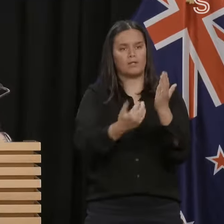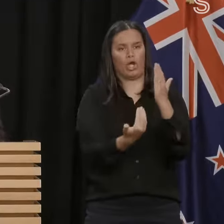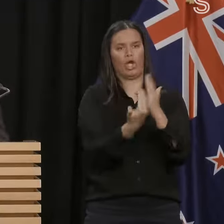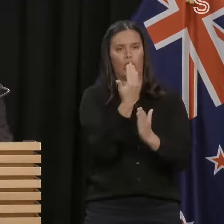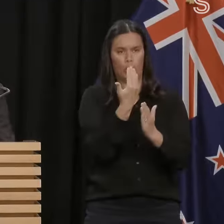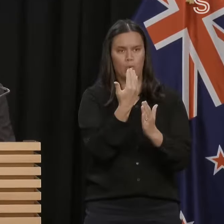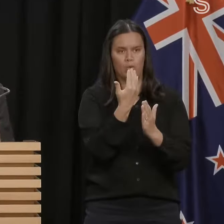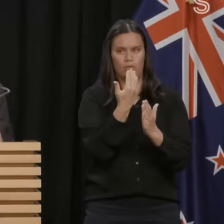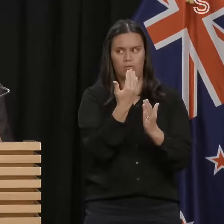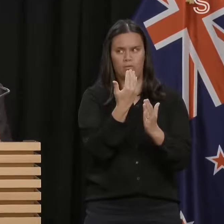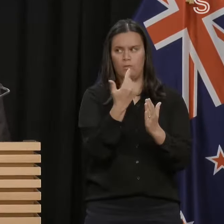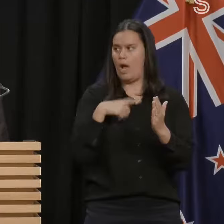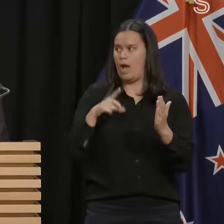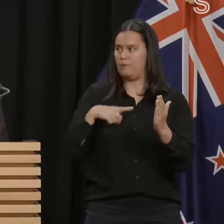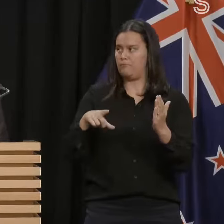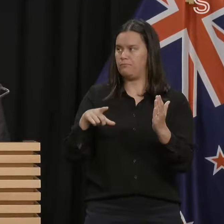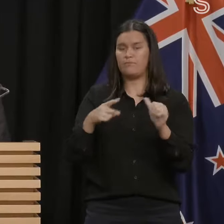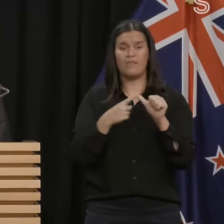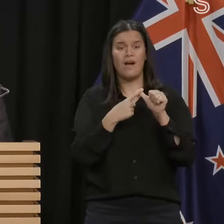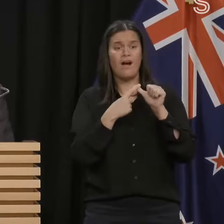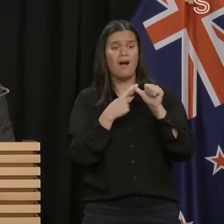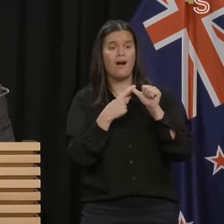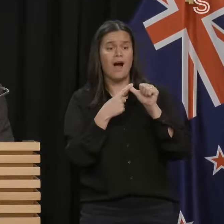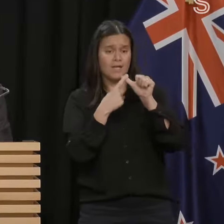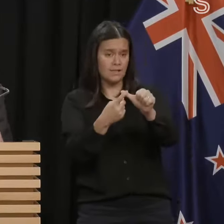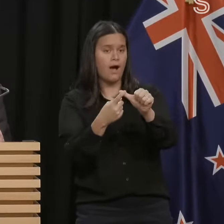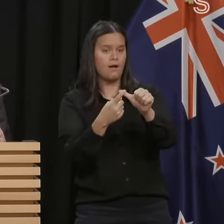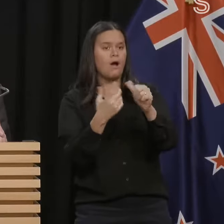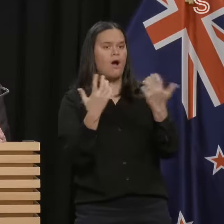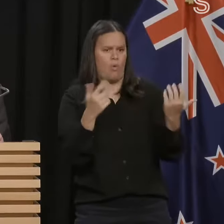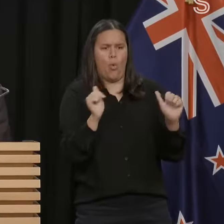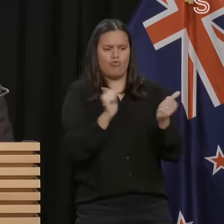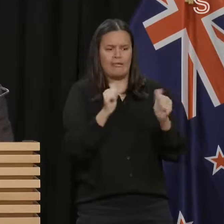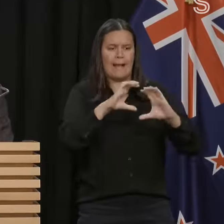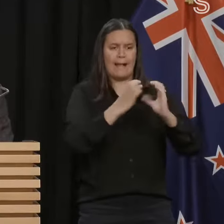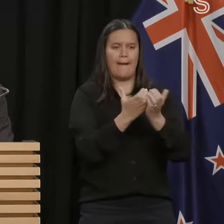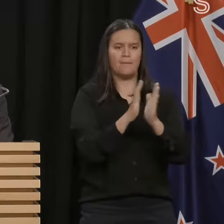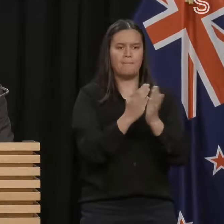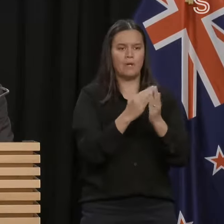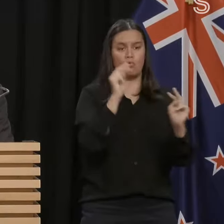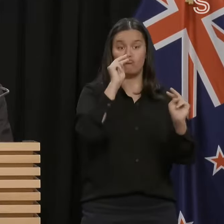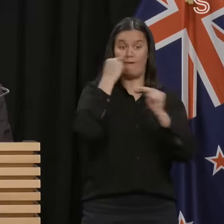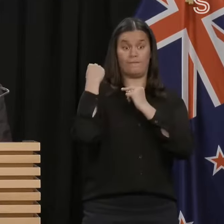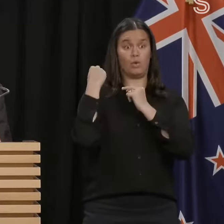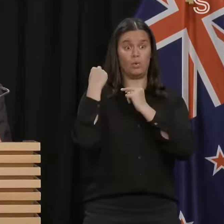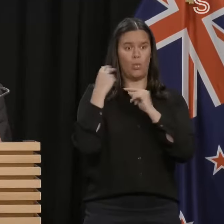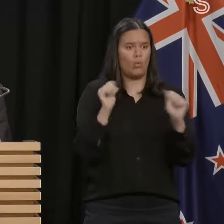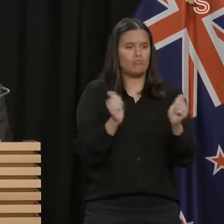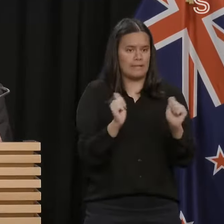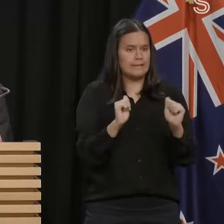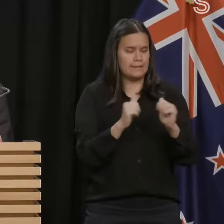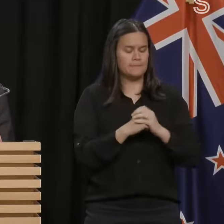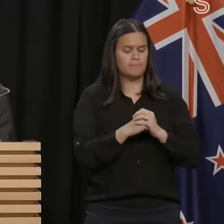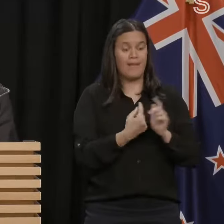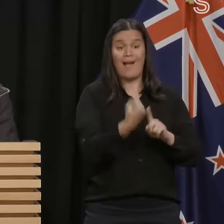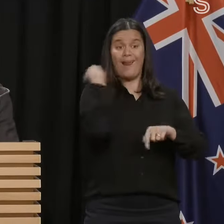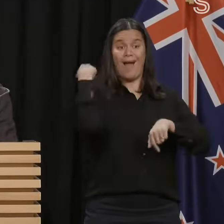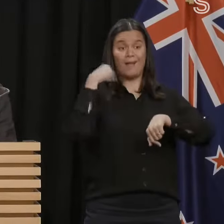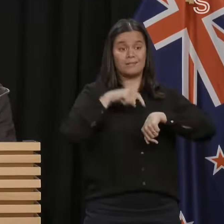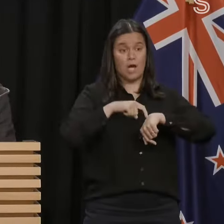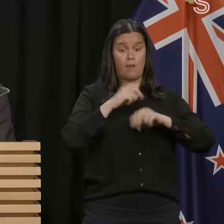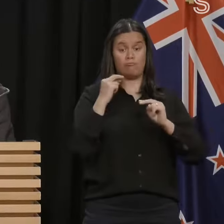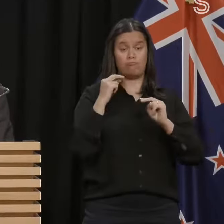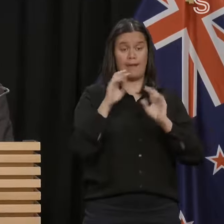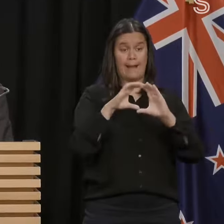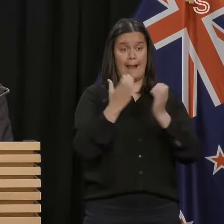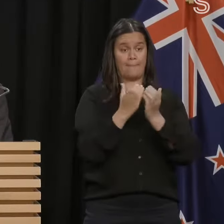Well, we've been going through a process of reviewing the cabinet manual, so that process was underway already. One of the issues that's come up since the last iteration of the cabinet manual was this